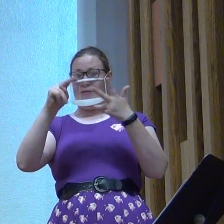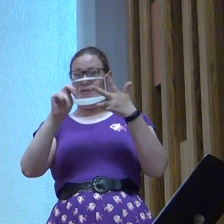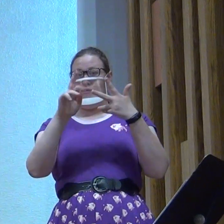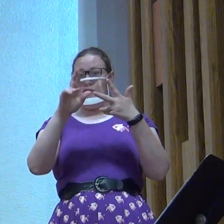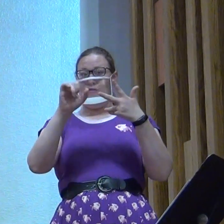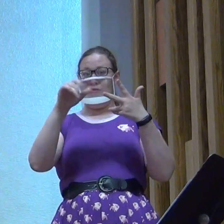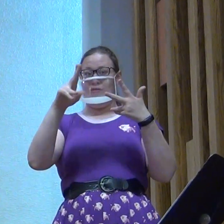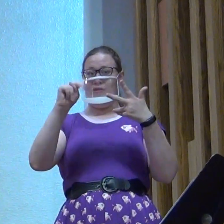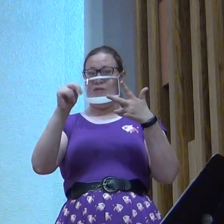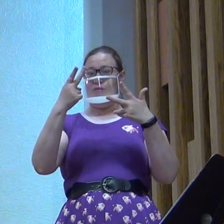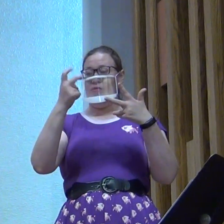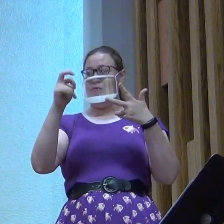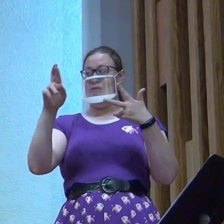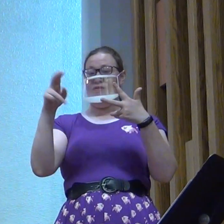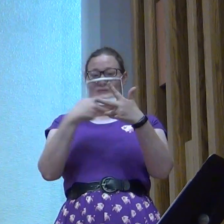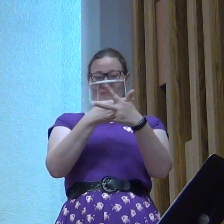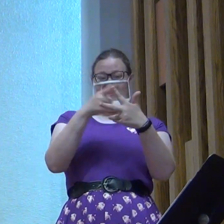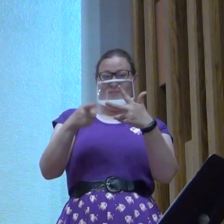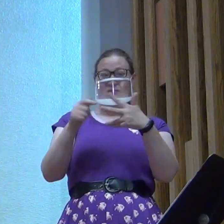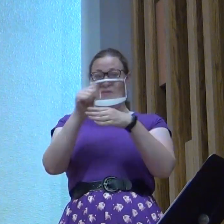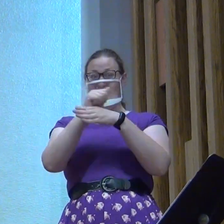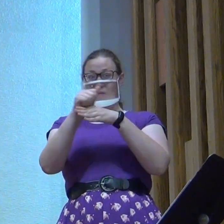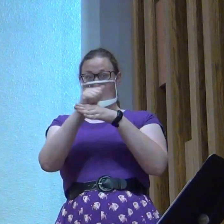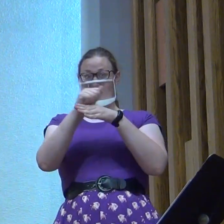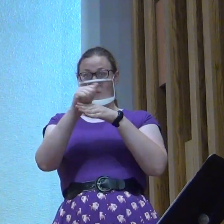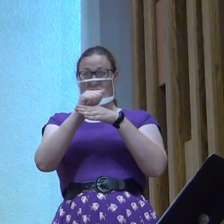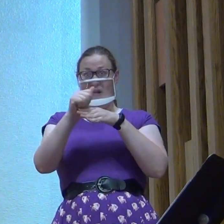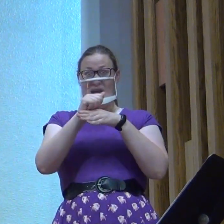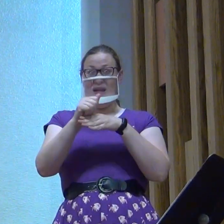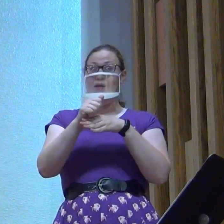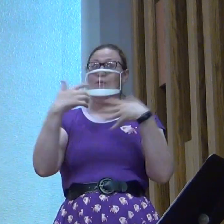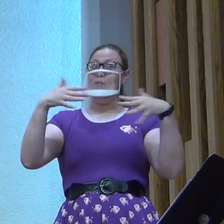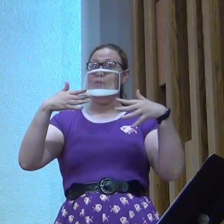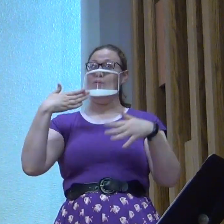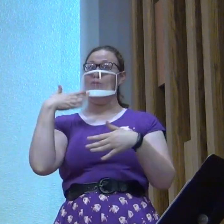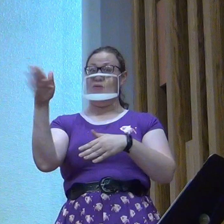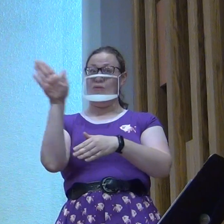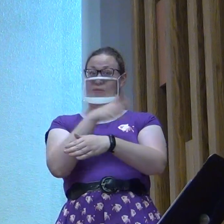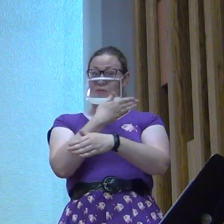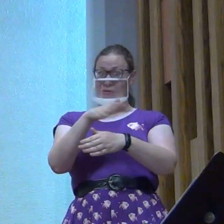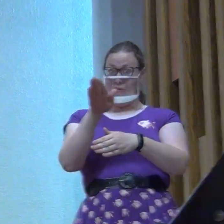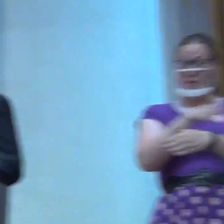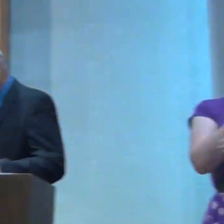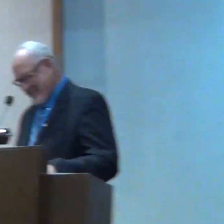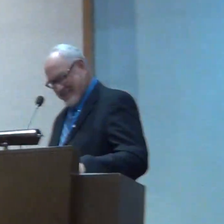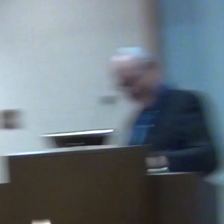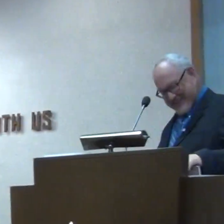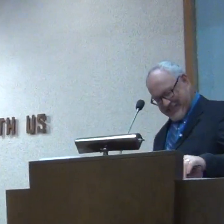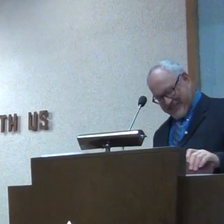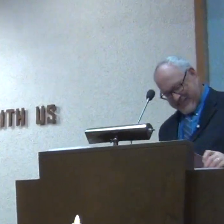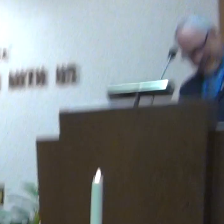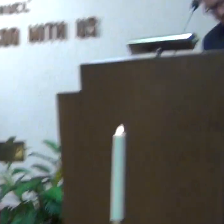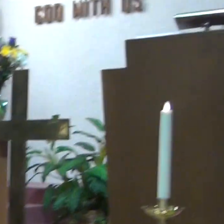Hoover. I heard them practicing earlier. You're in for a blessing.